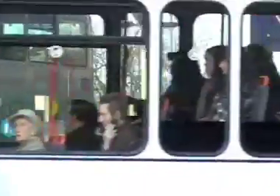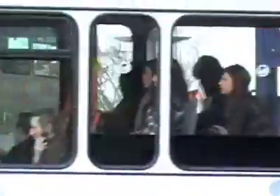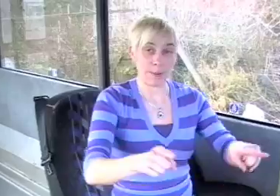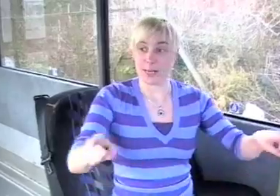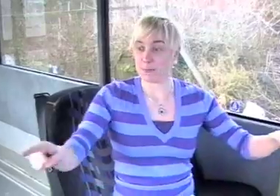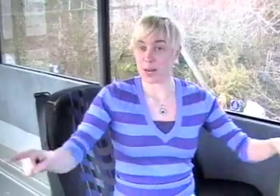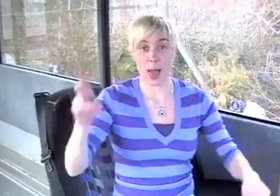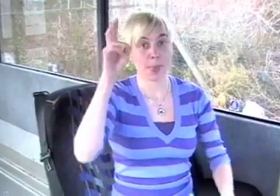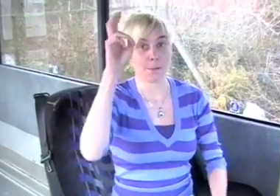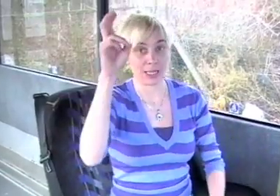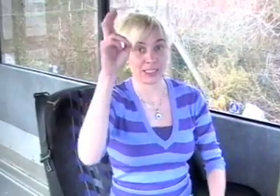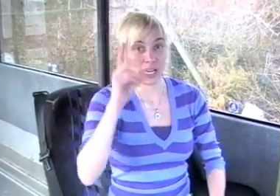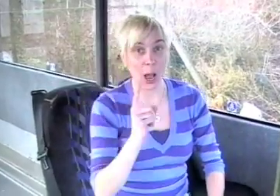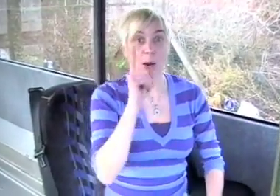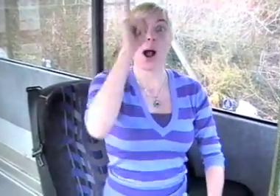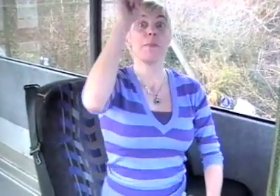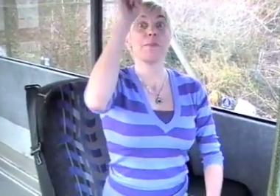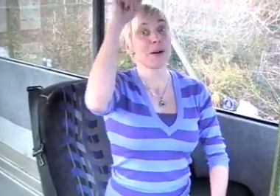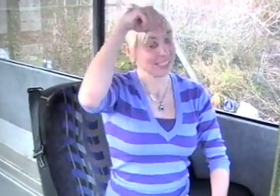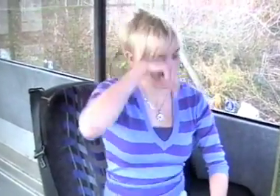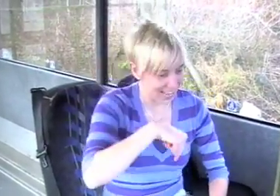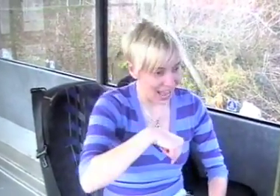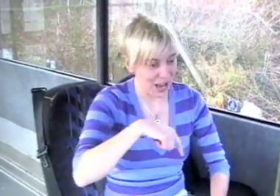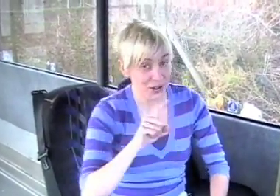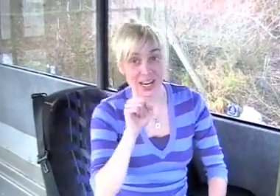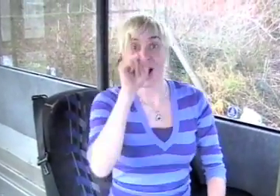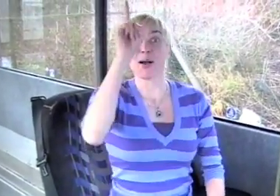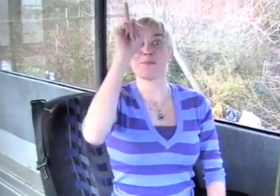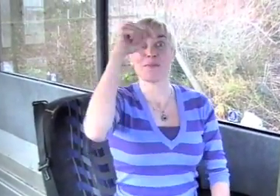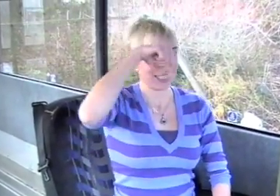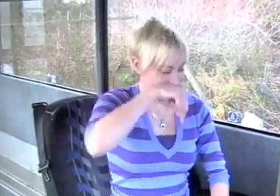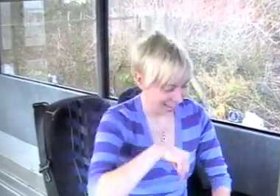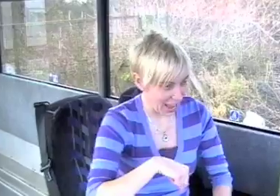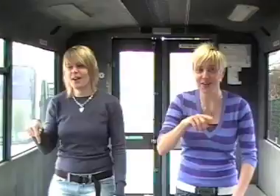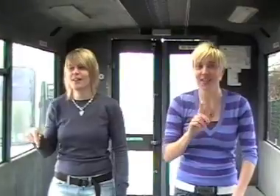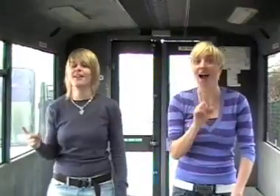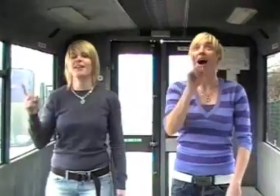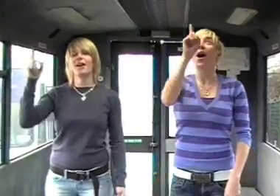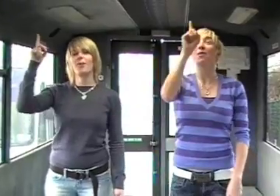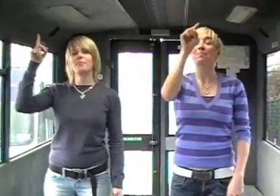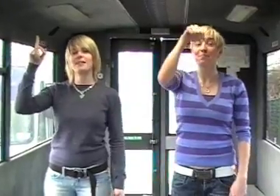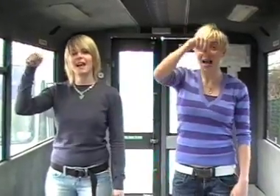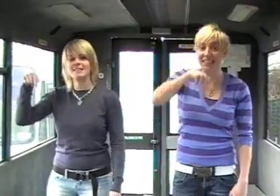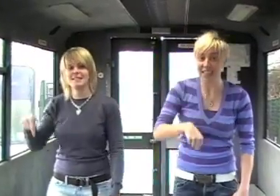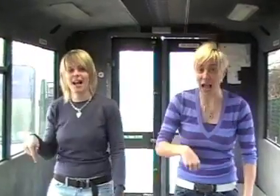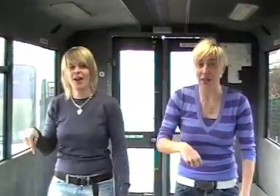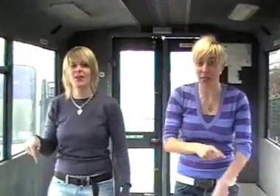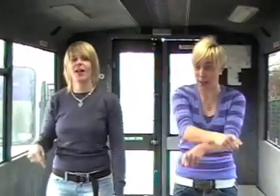And the people on the bus bounce up and down, up and down, up and down.